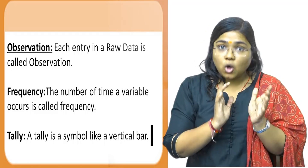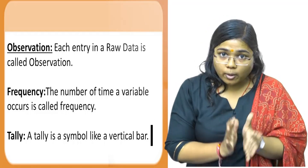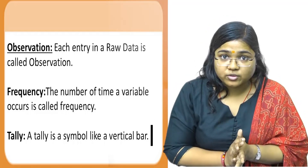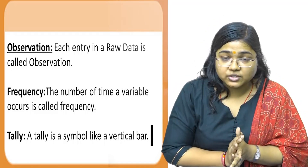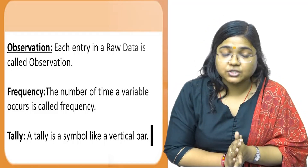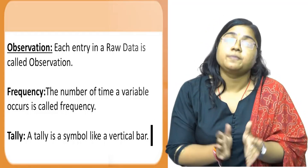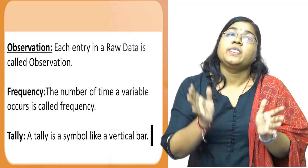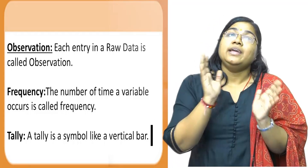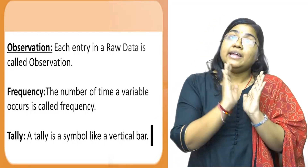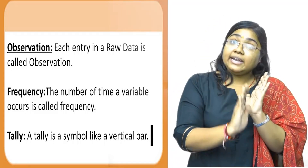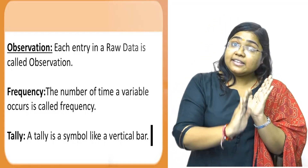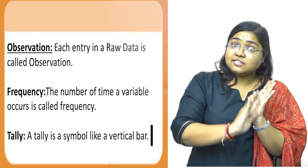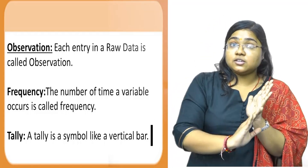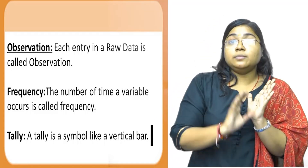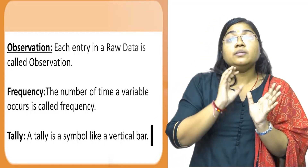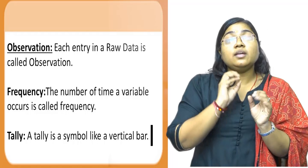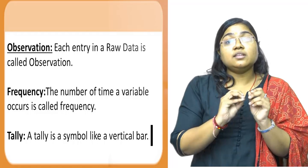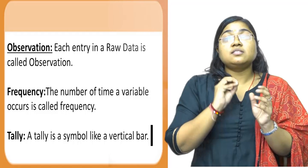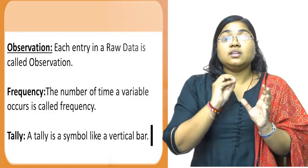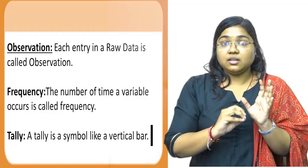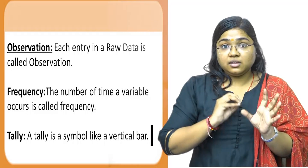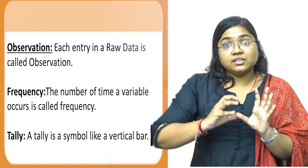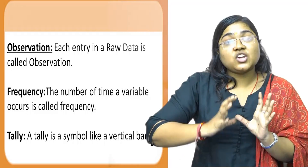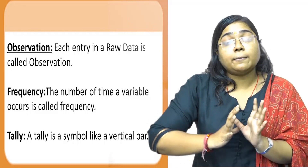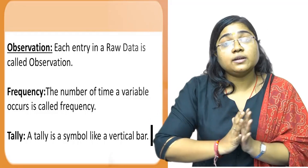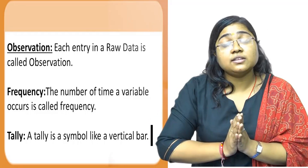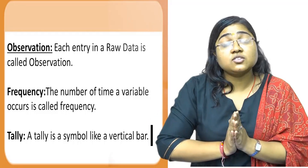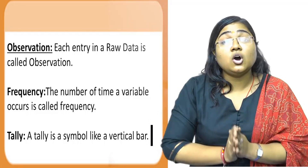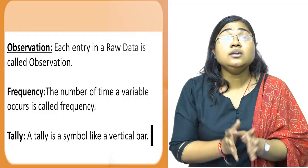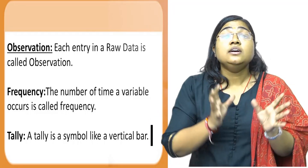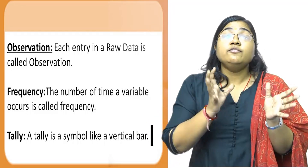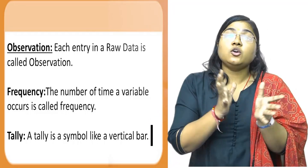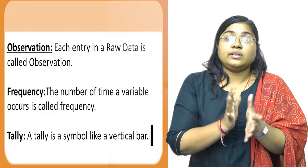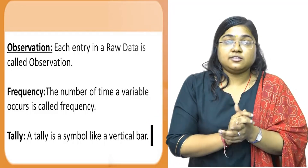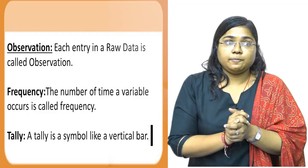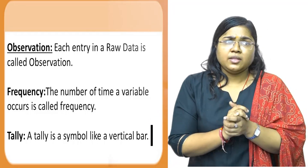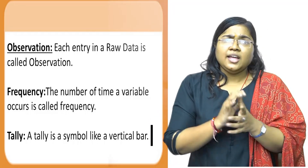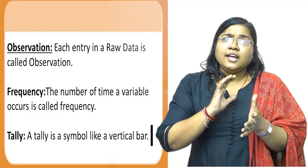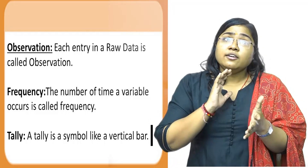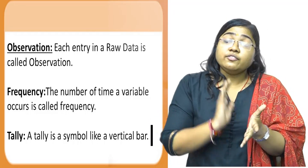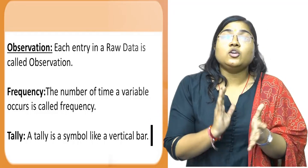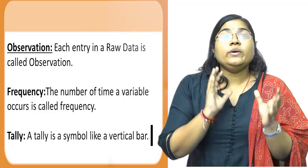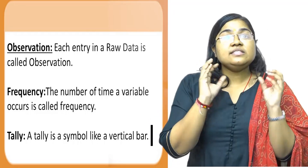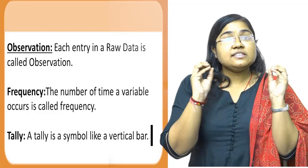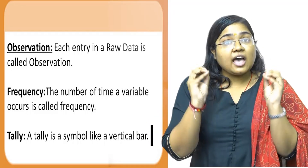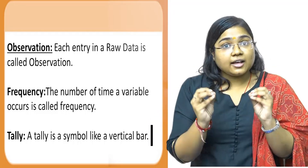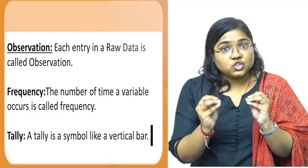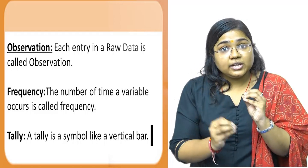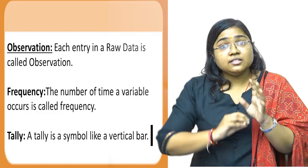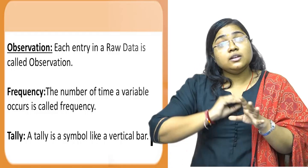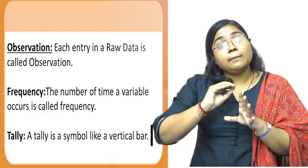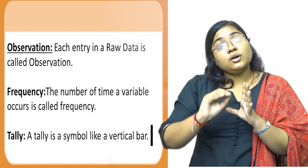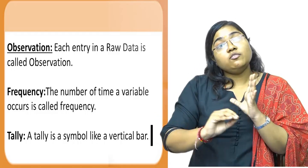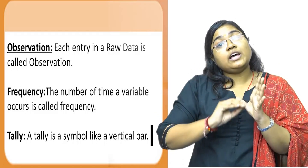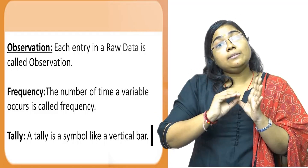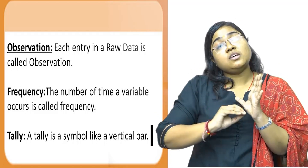as observation. Next term is in this chapter is your frequency. Frequency is